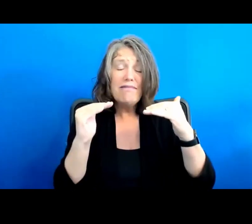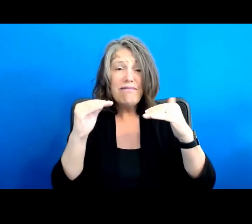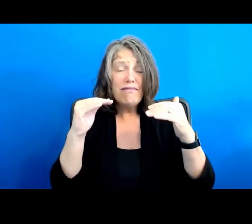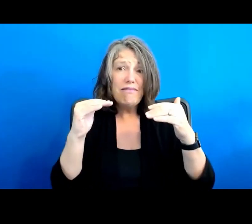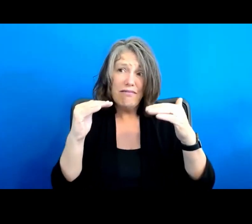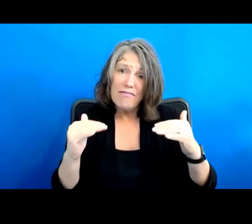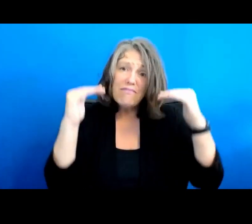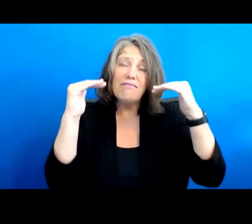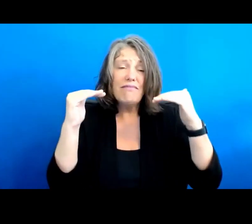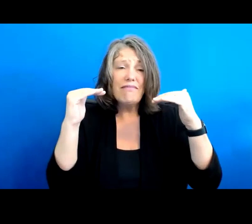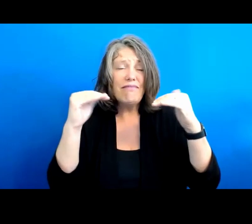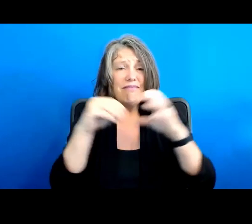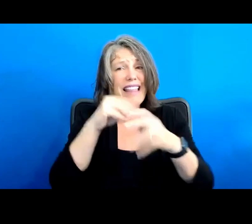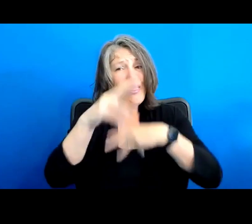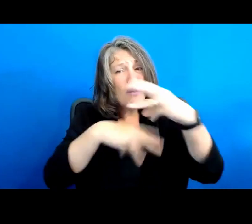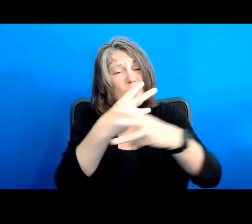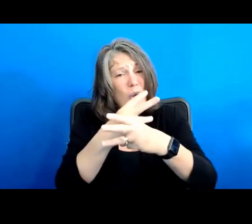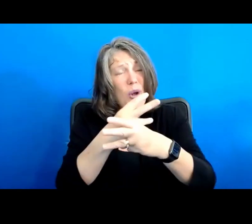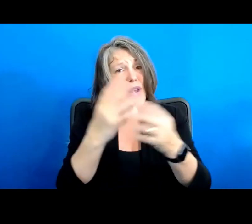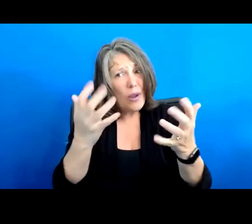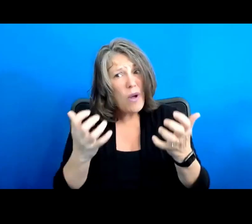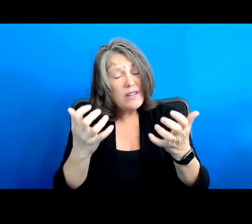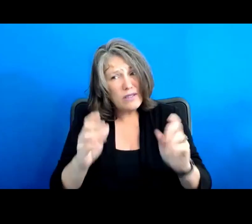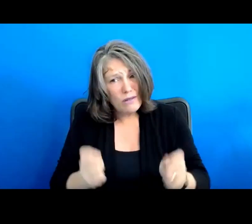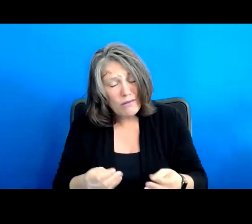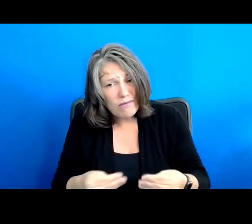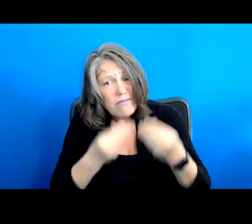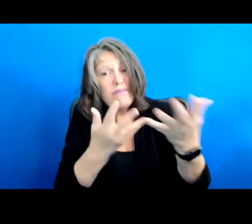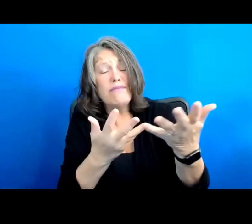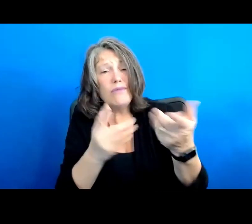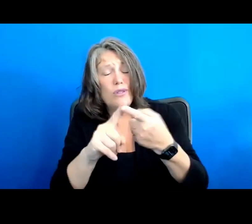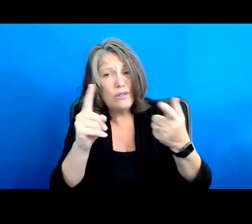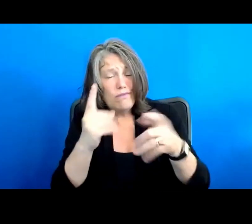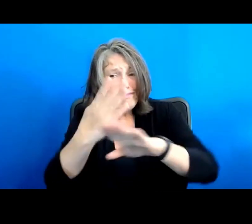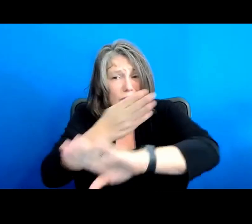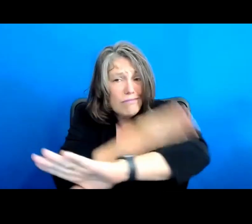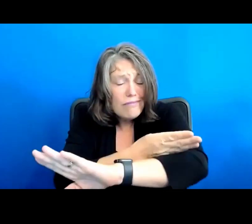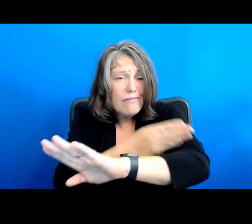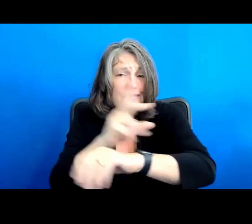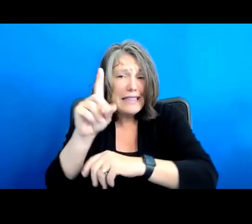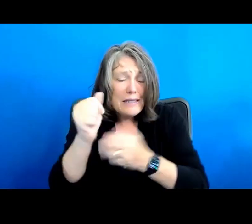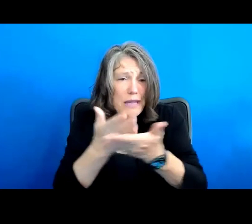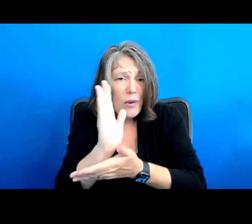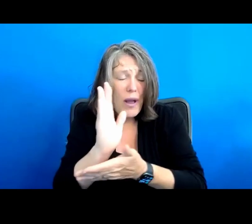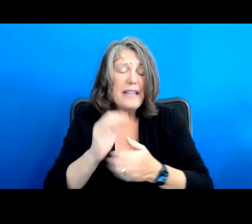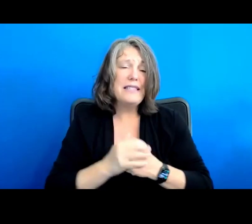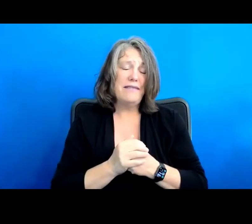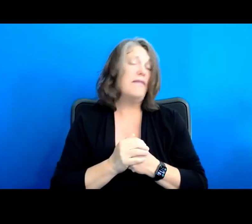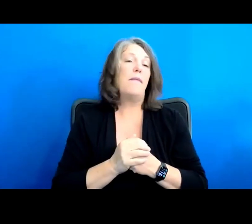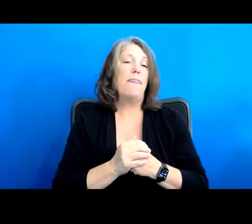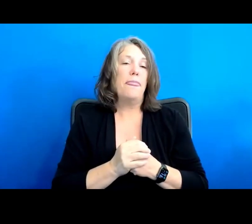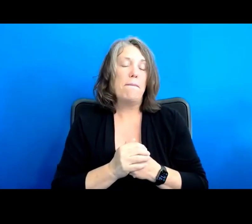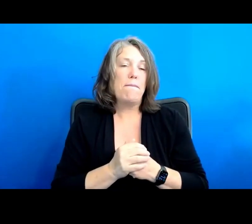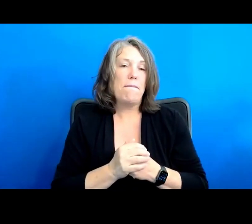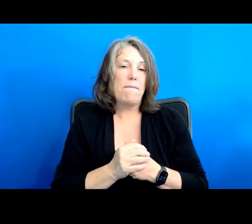world, contributing to advancing disability rights around the world. I'm particularly interested in visiting